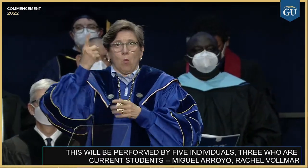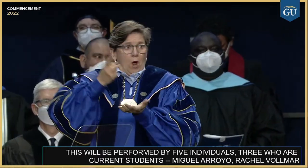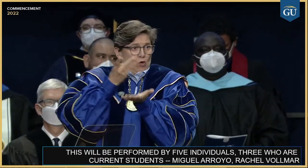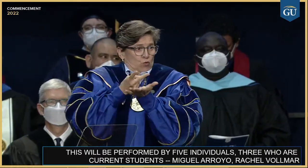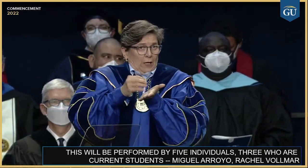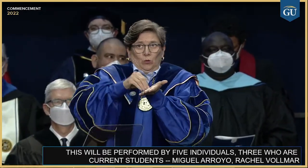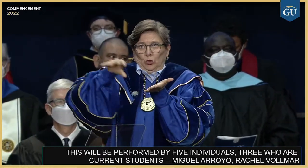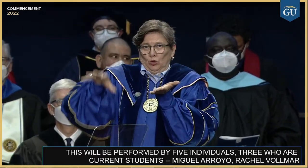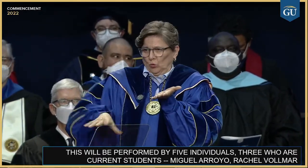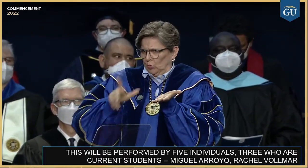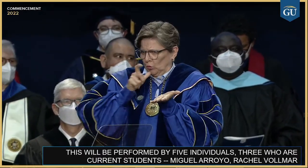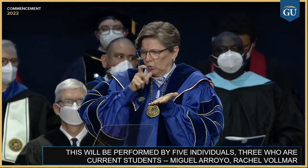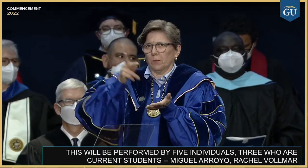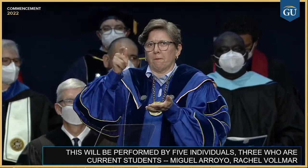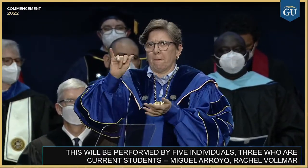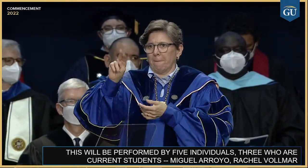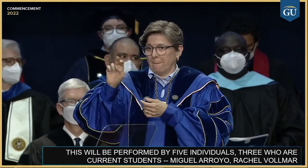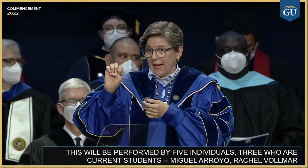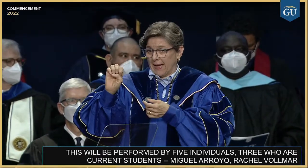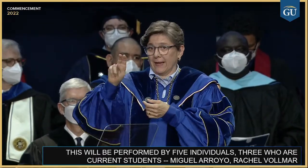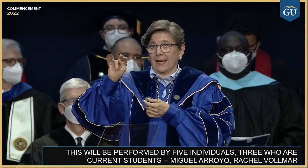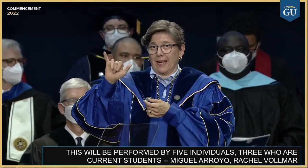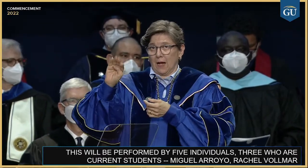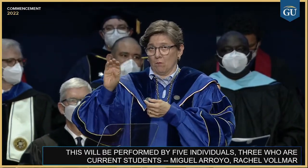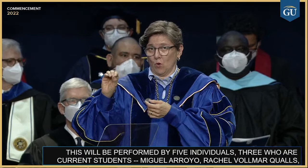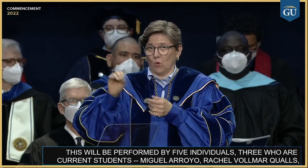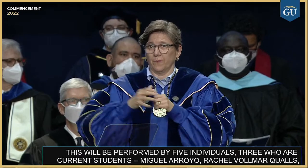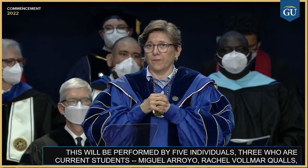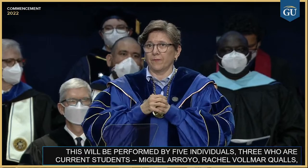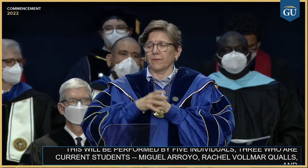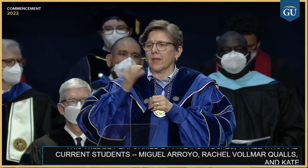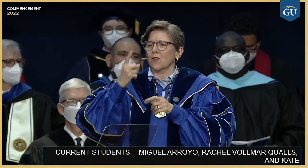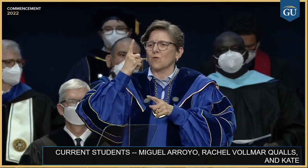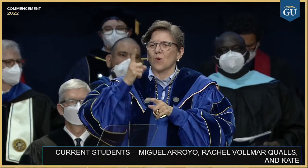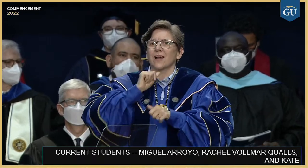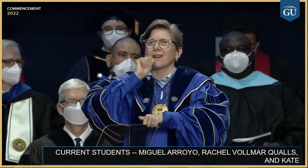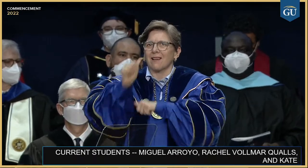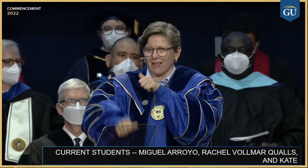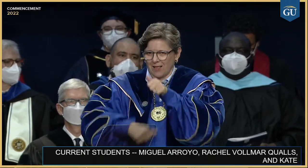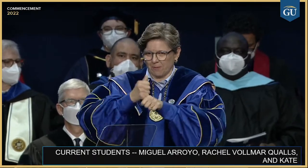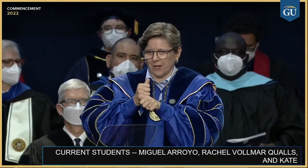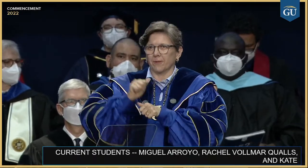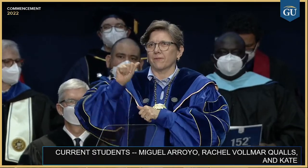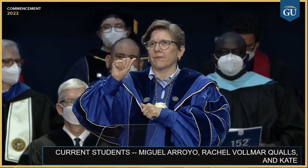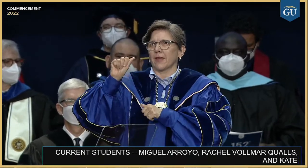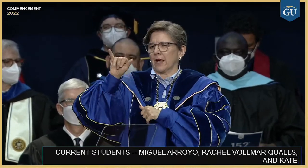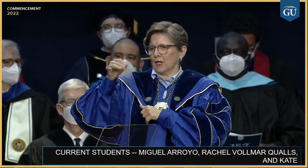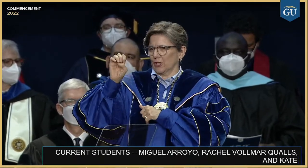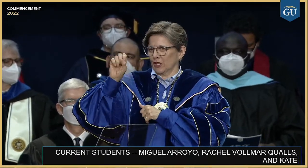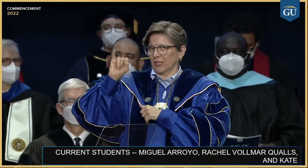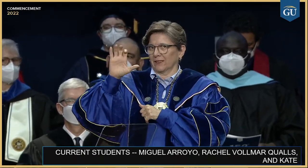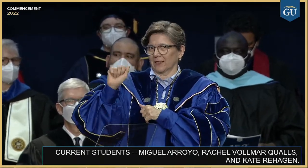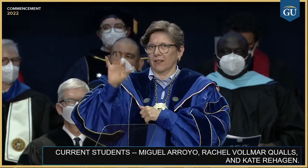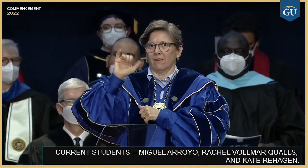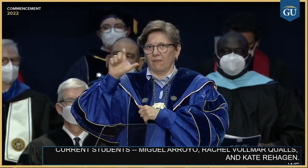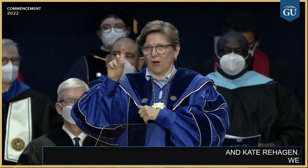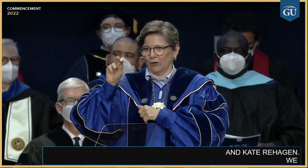We also have one graduating student who is Payne Naimo, as well as a Gallaudet University